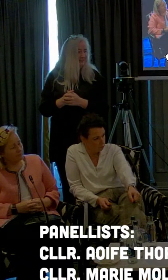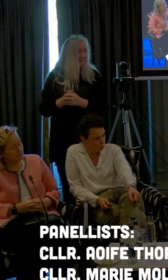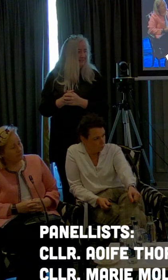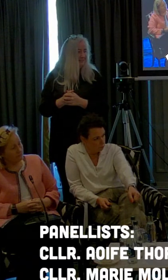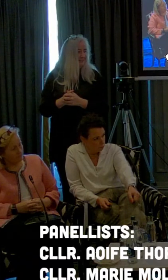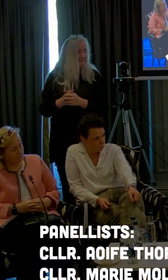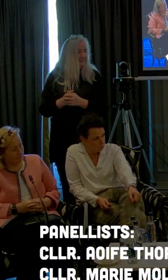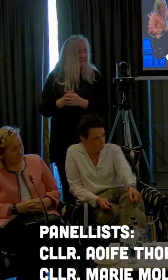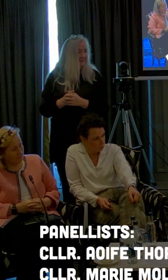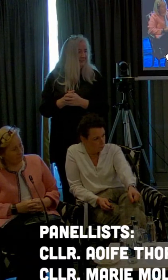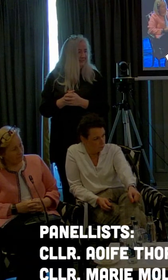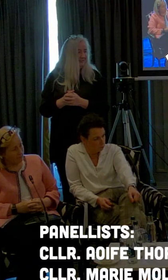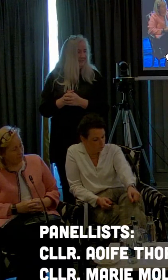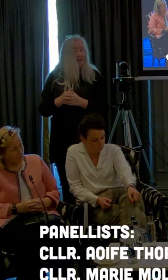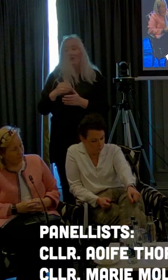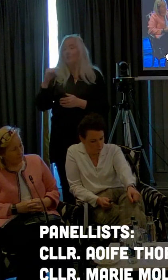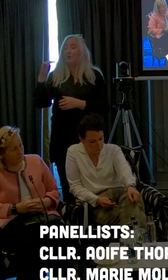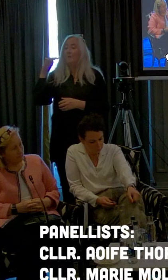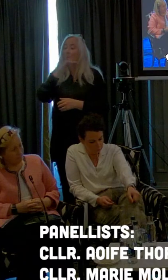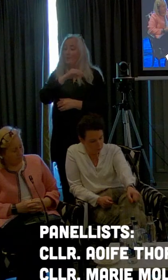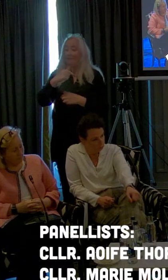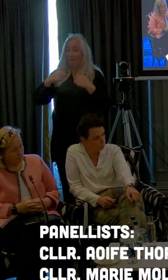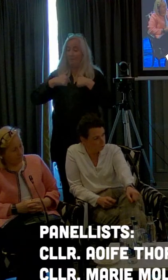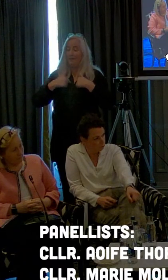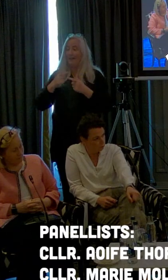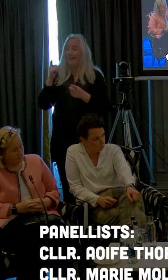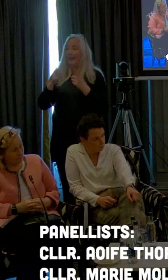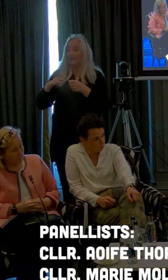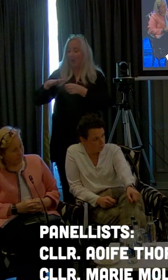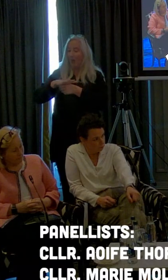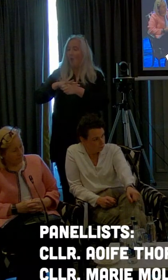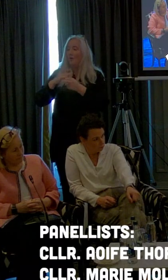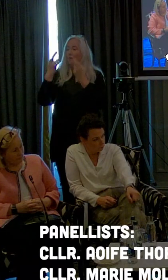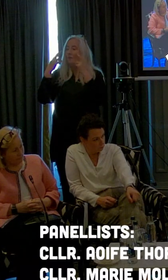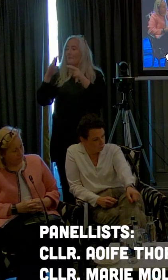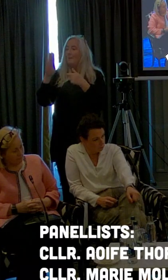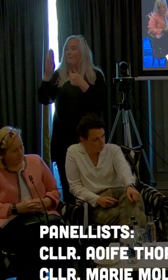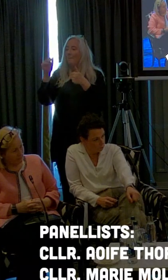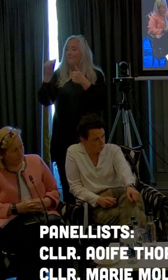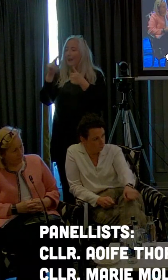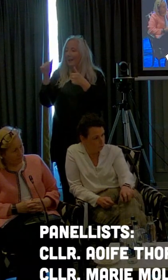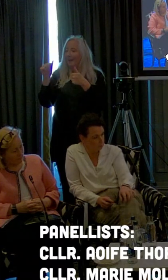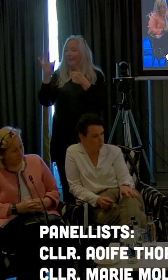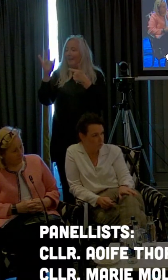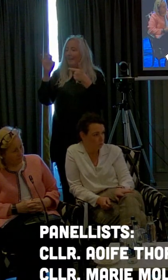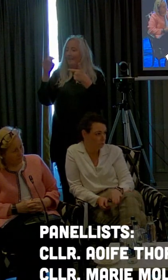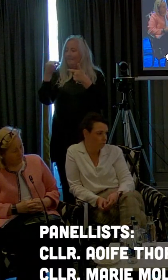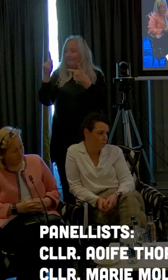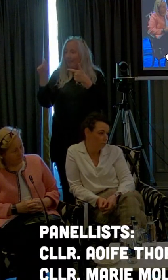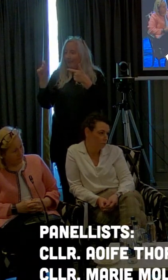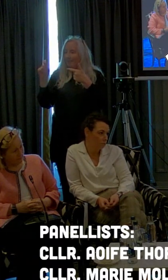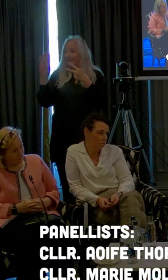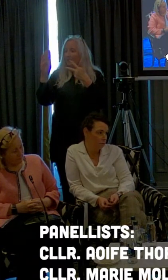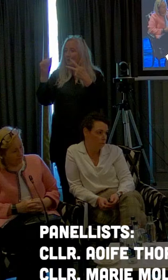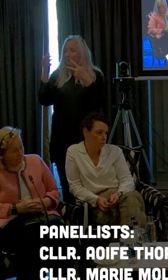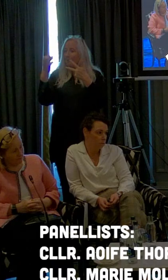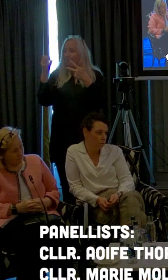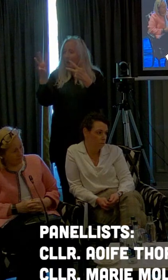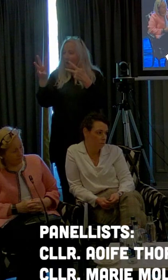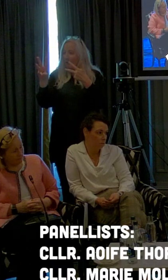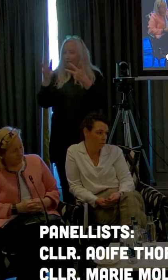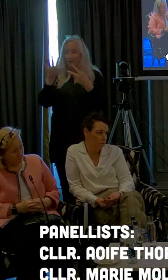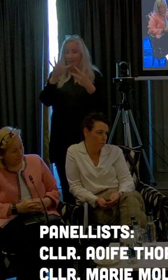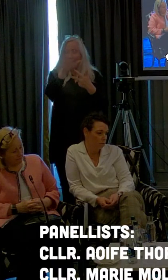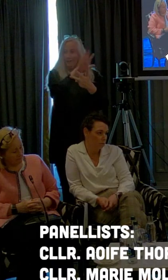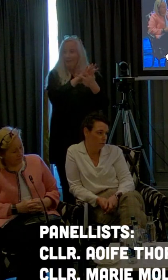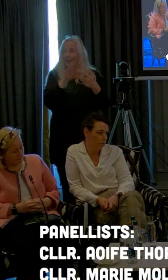very important to me as a local representative of the Banna, Finnish, Barrow, and Tralee Bay Harbour areas, and the Barrow